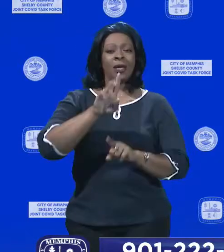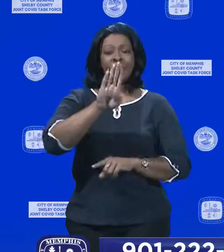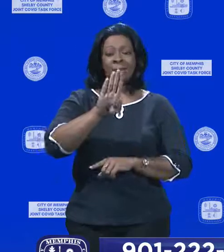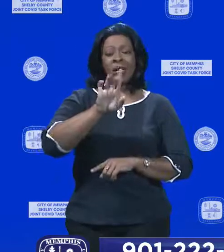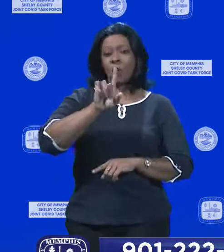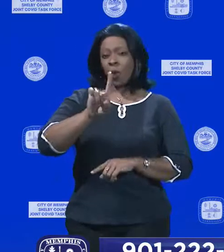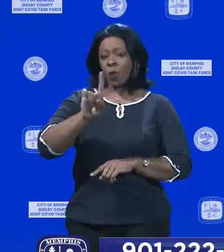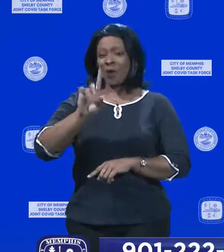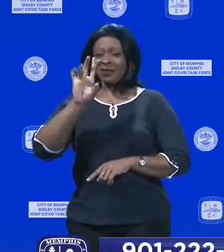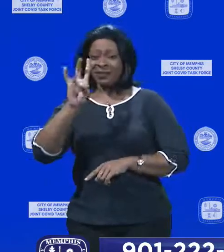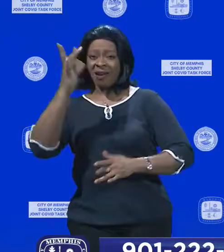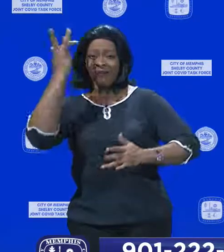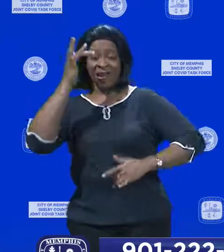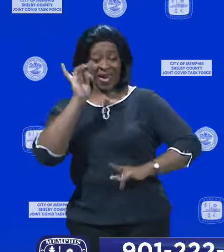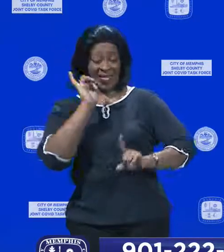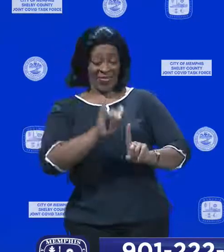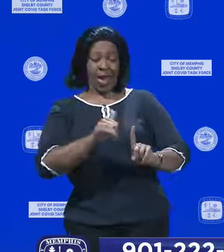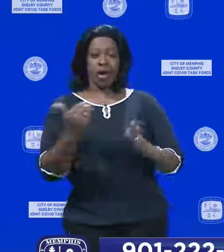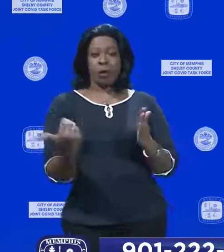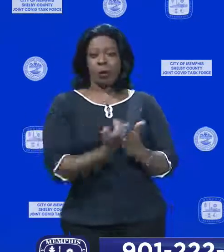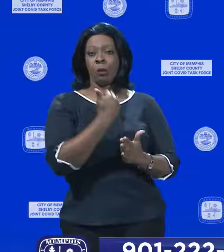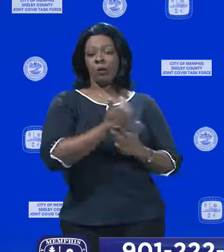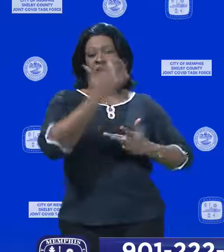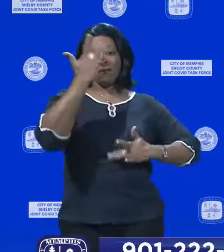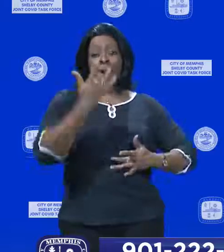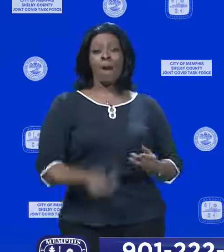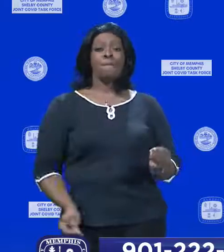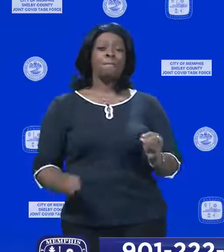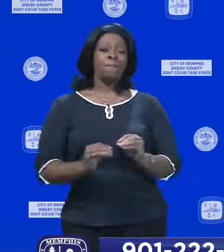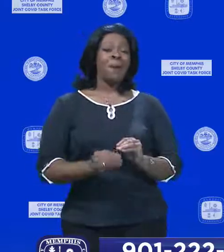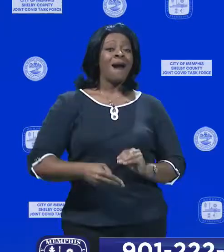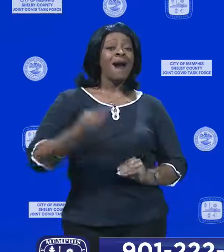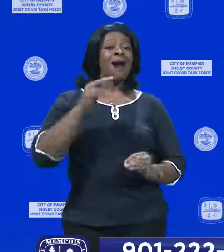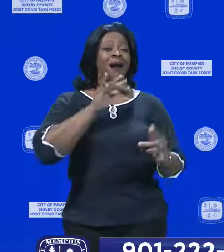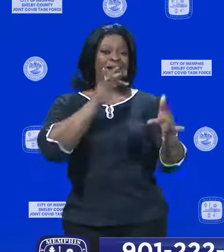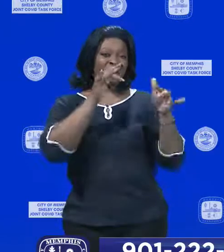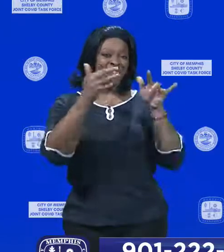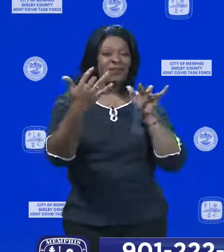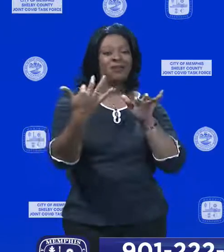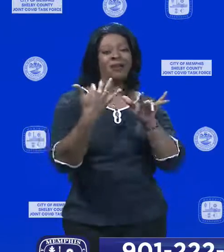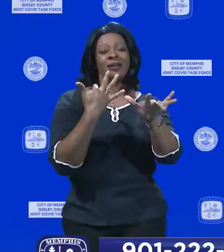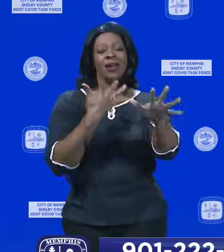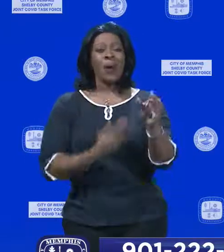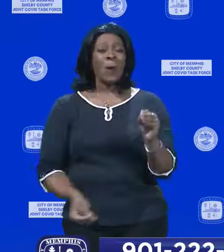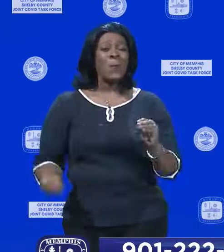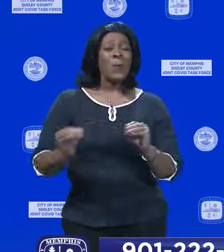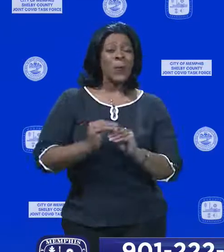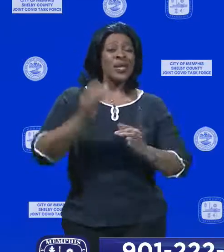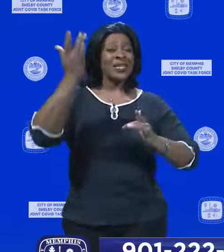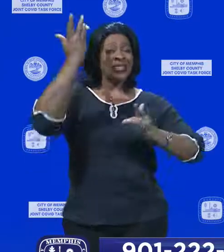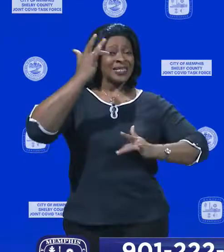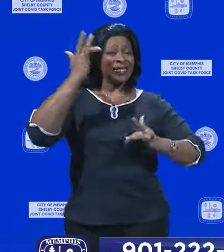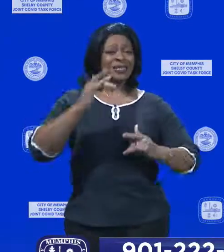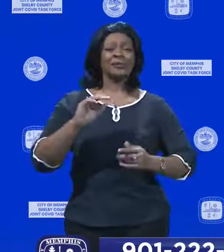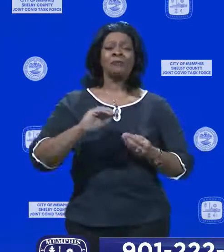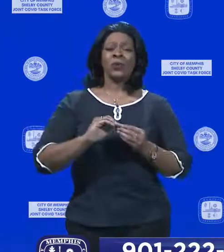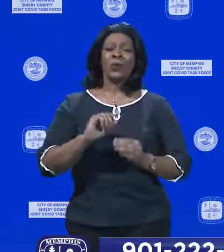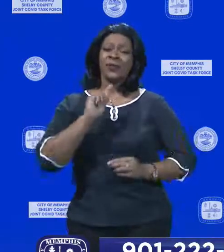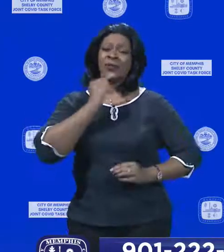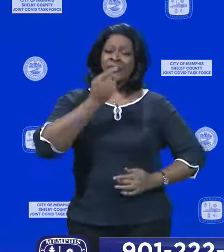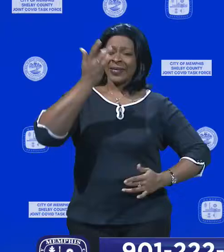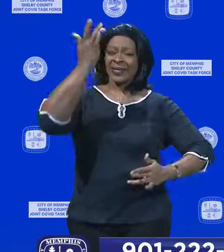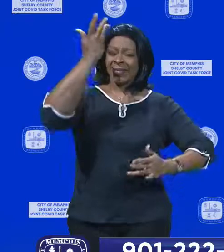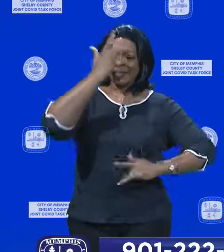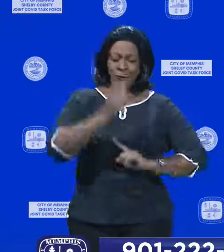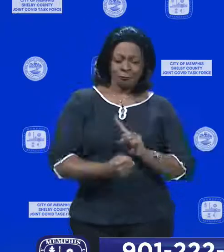B117. And that virus is more transmissible. And it also causes slightly more disease, more severe disease.